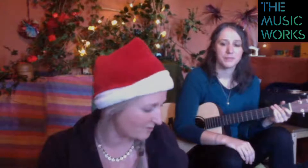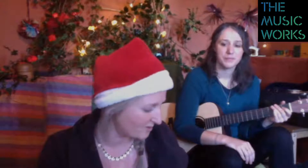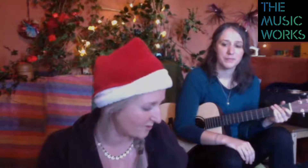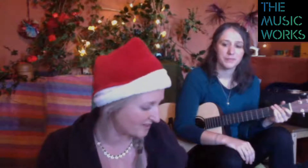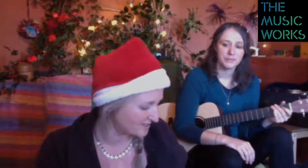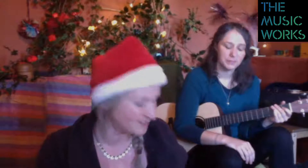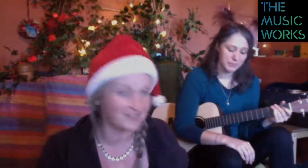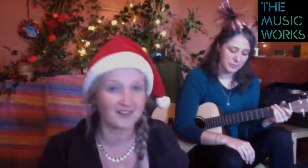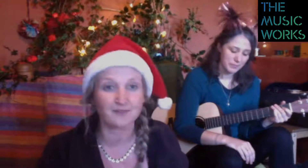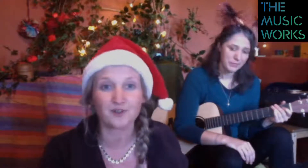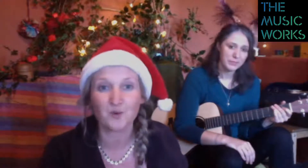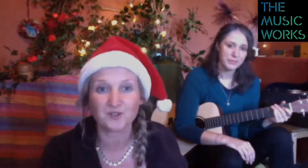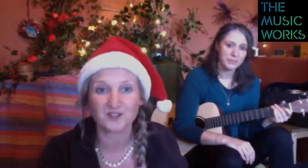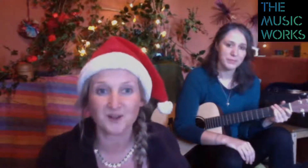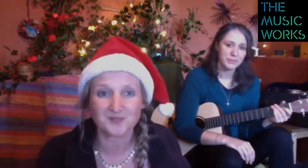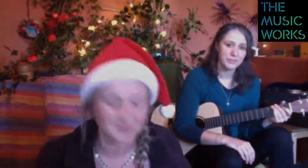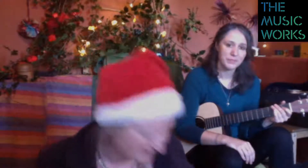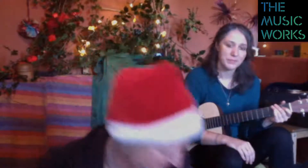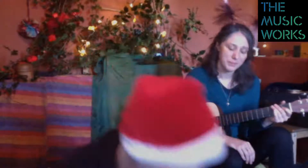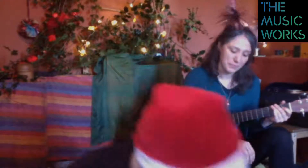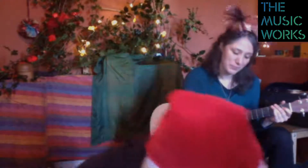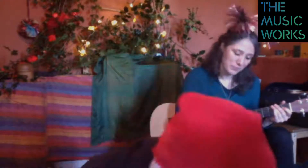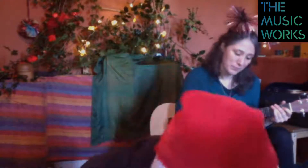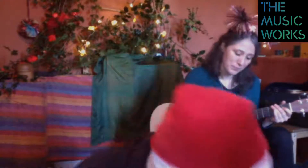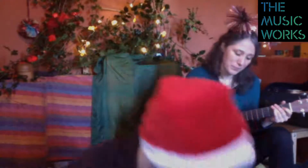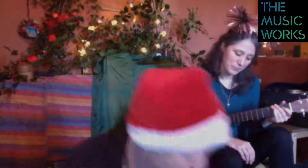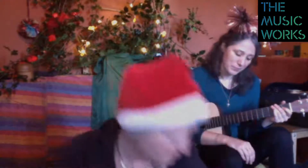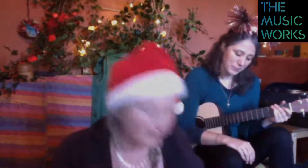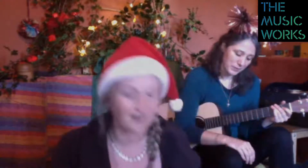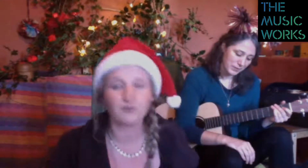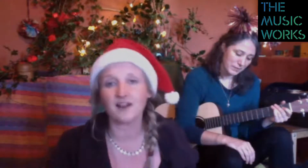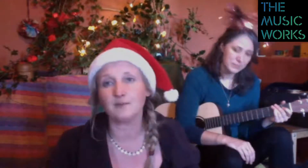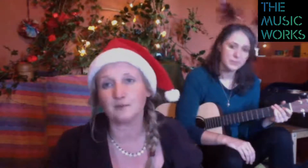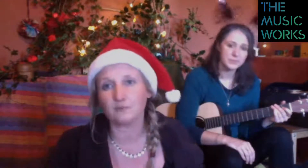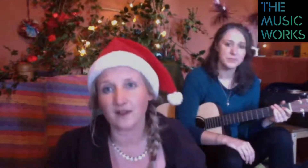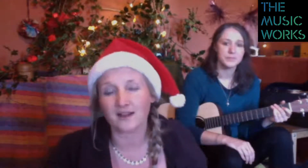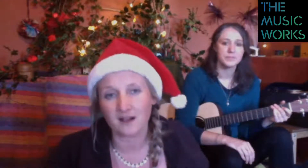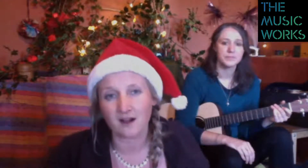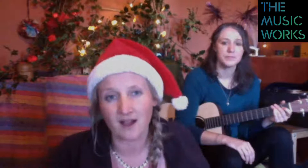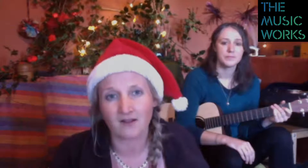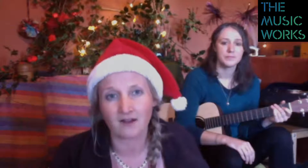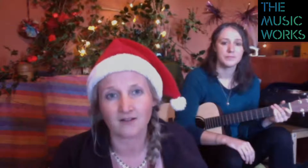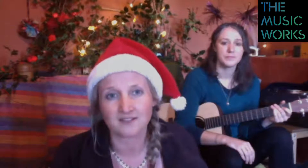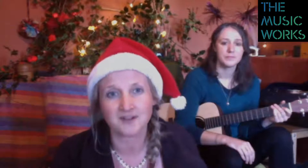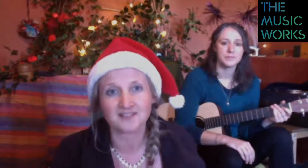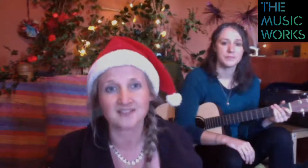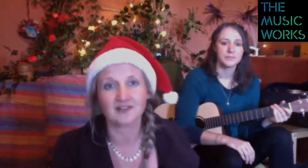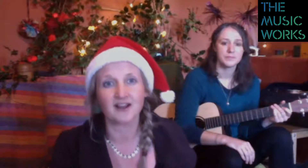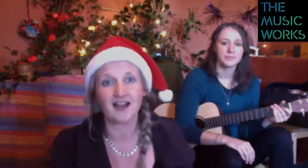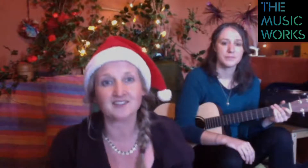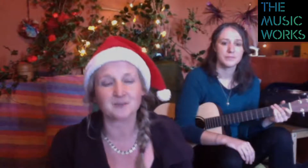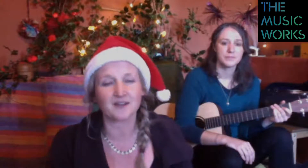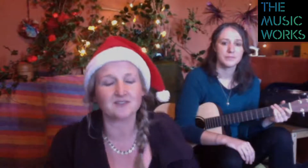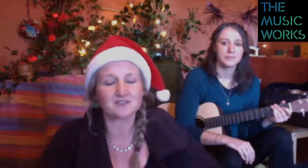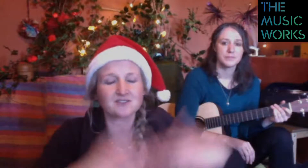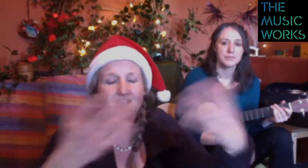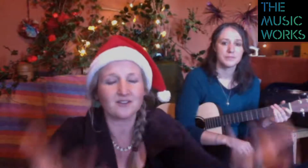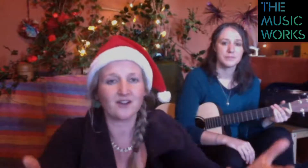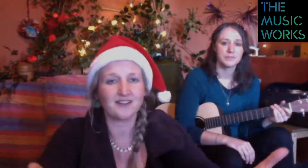you'll get to sing that a few more times as well. And really, really, we really are at our last minutes now. And it has been so nice again